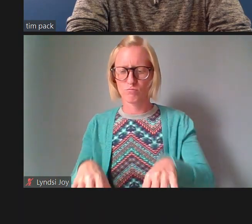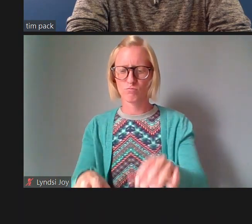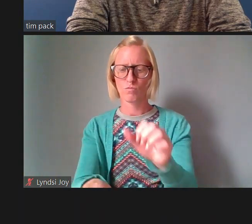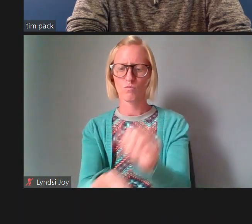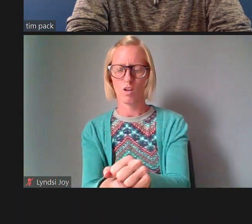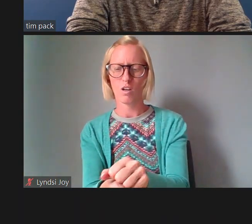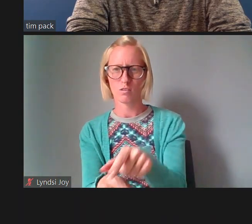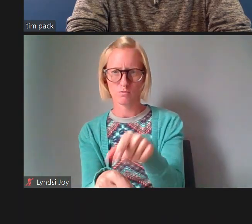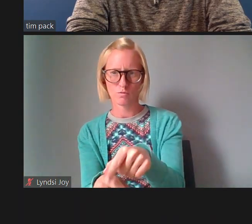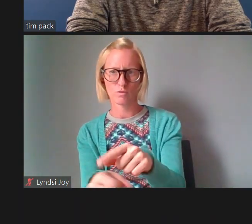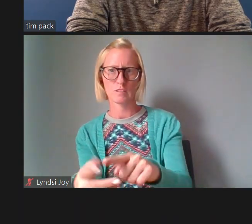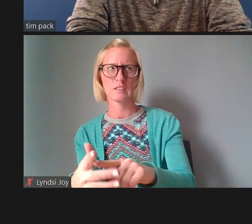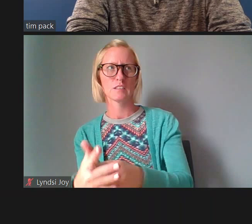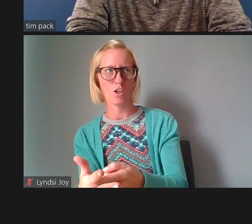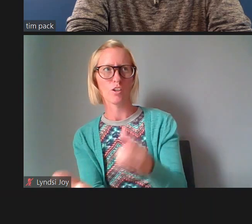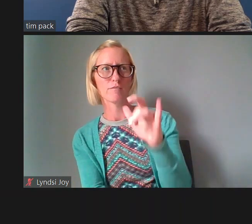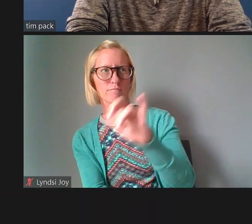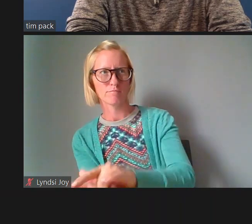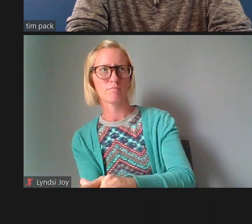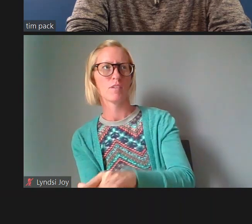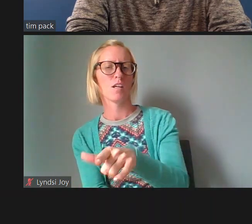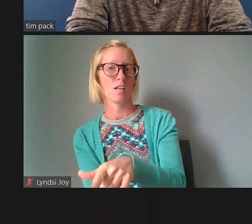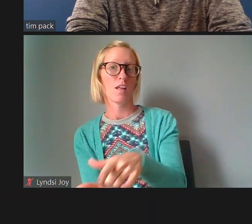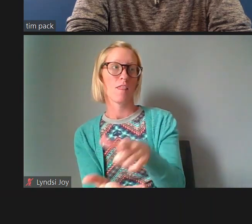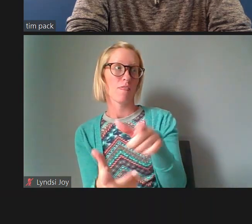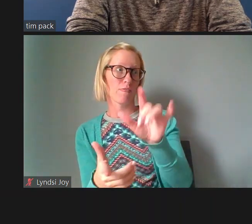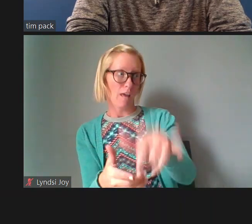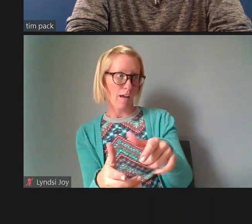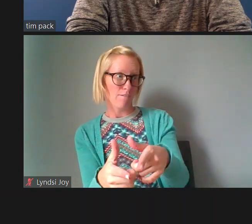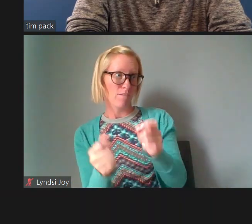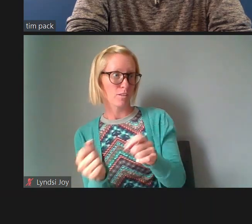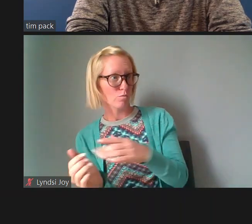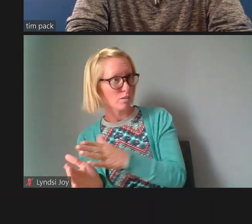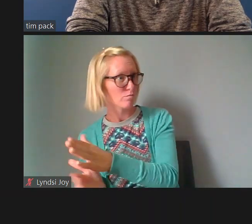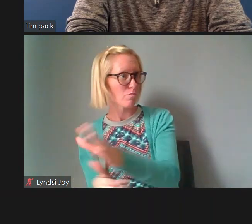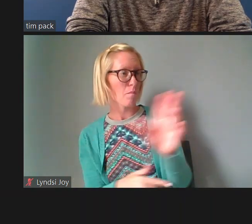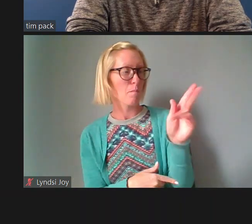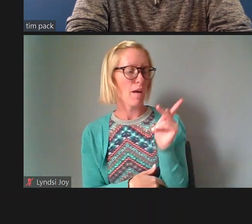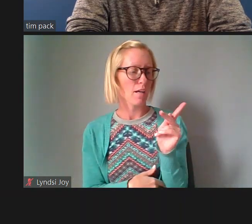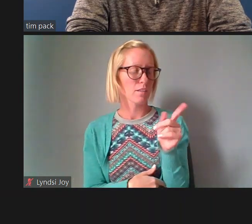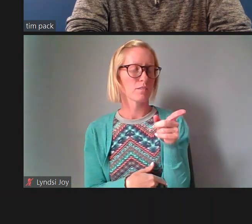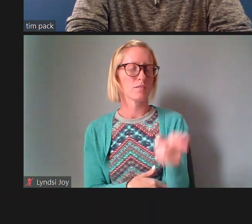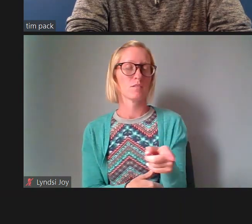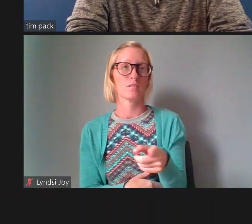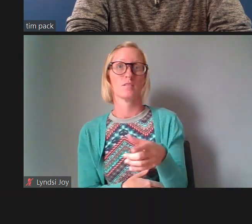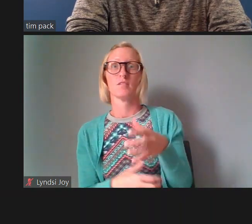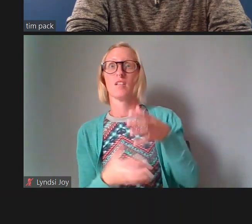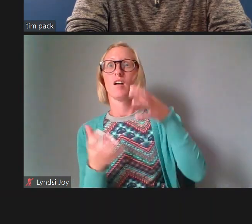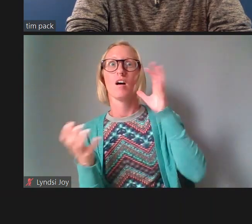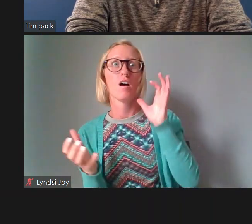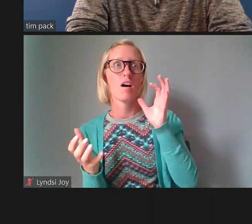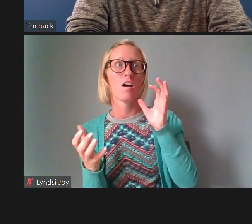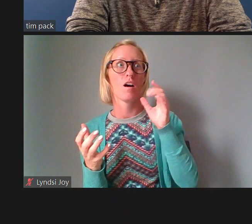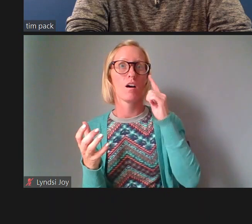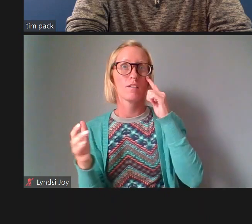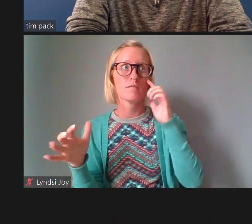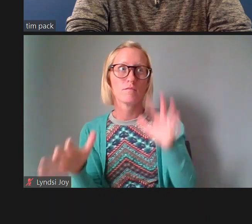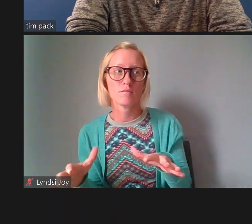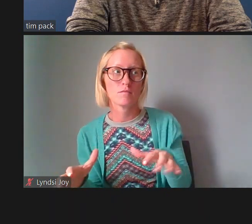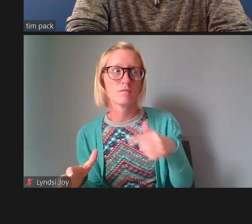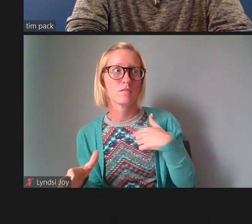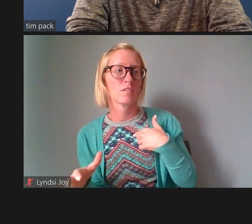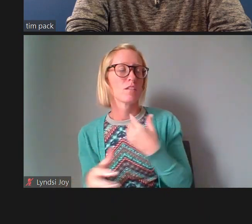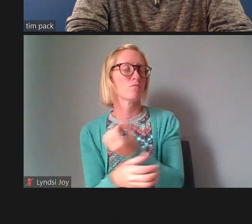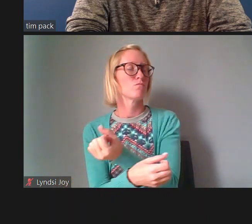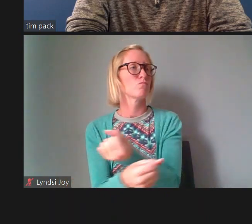started. That's the quickest way back. Eyes shining, mouths open, triumphant, they savored the right of